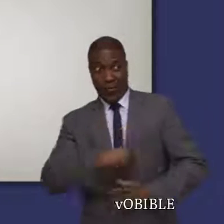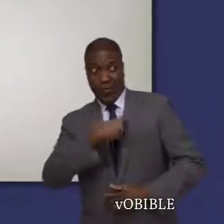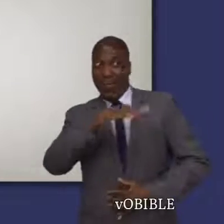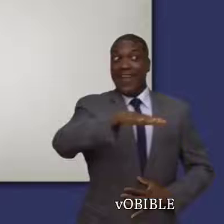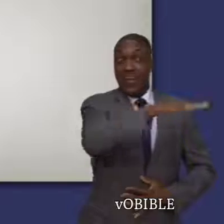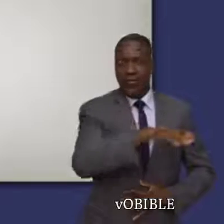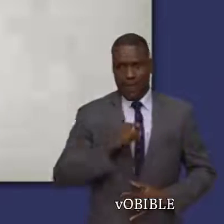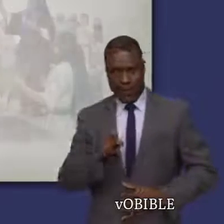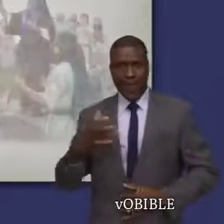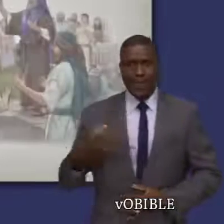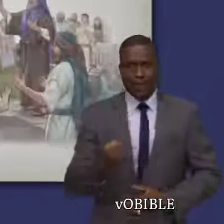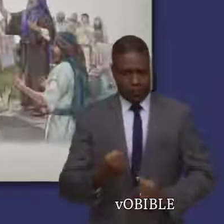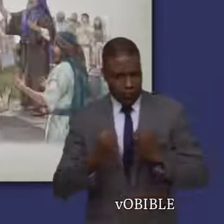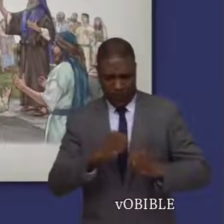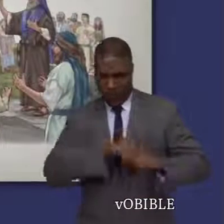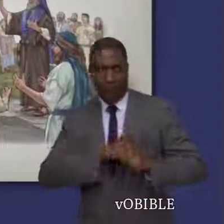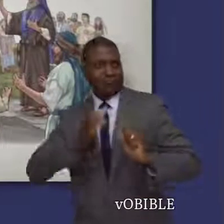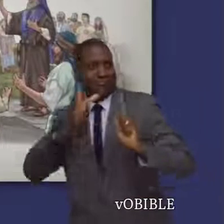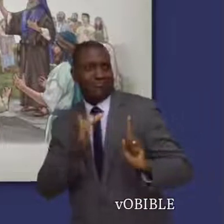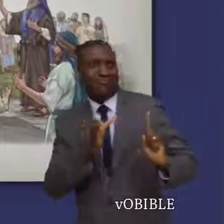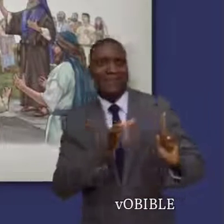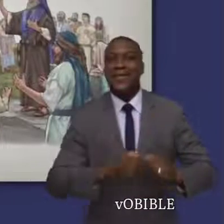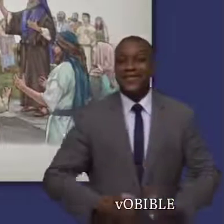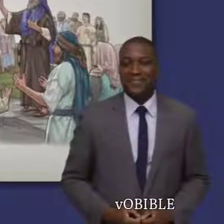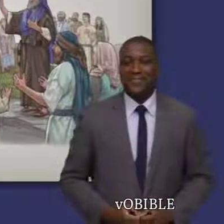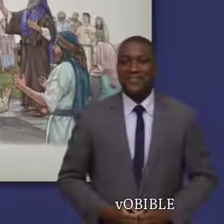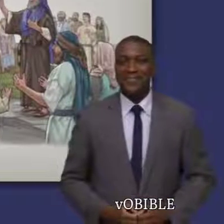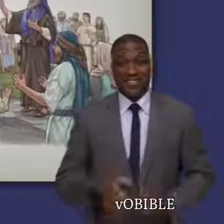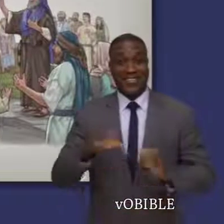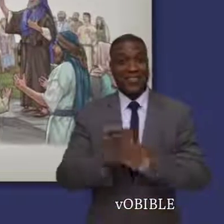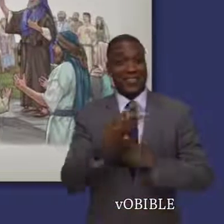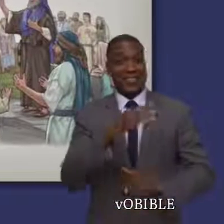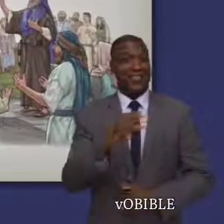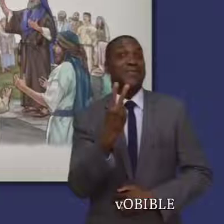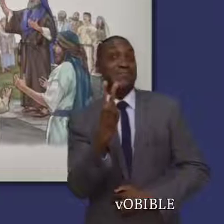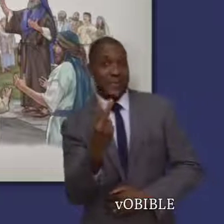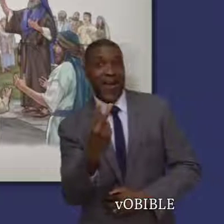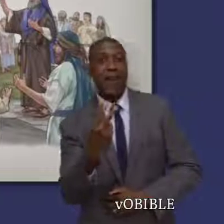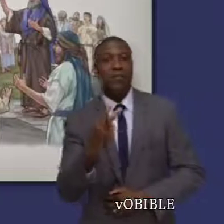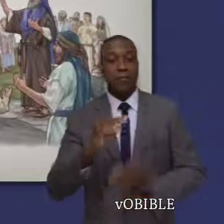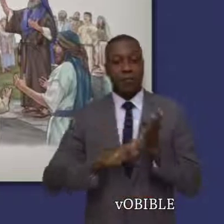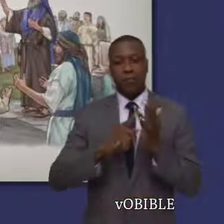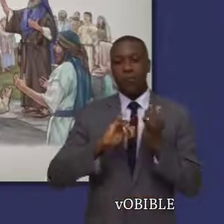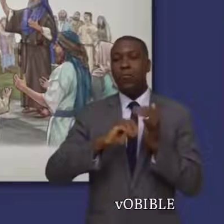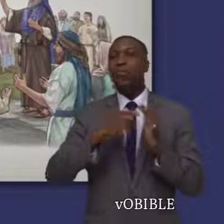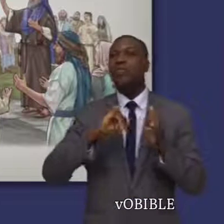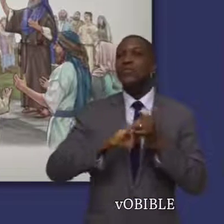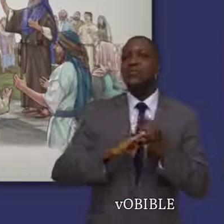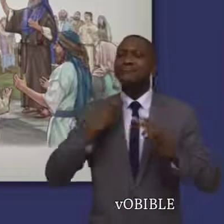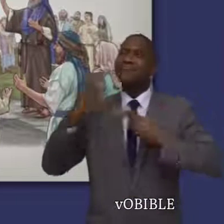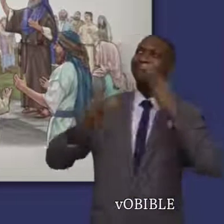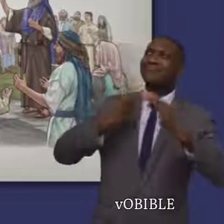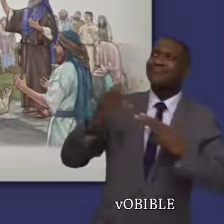Chapter 32 records the Song of Moses, which powerfully extols God's faithfulness in contrast with the